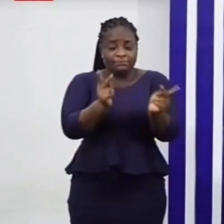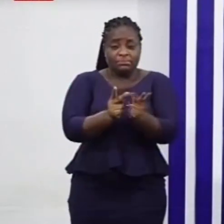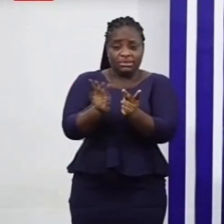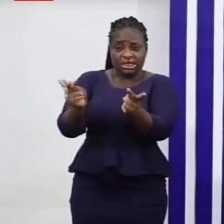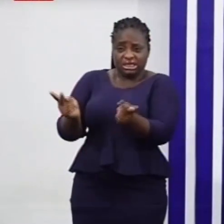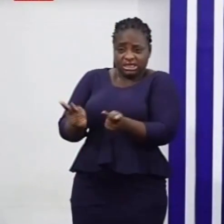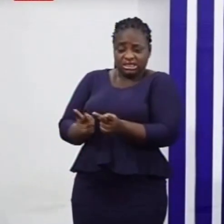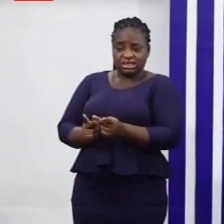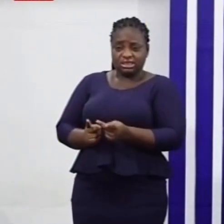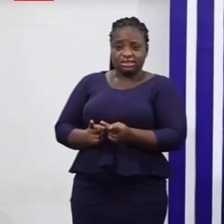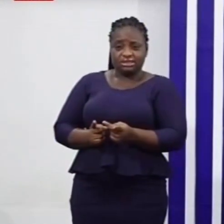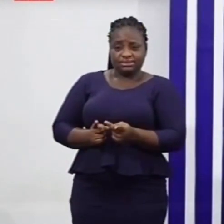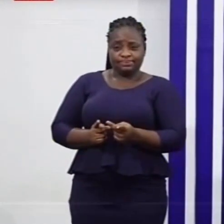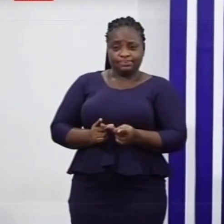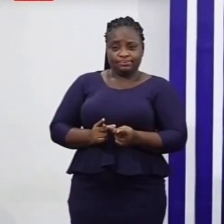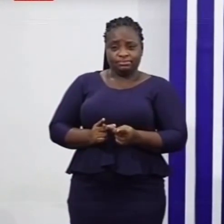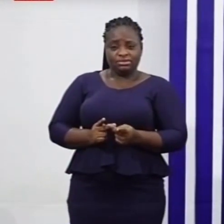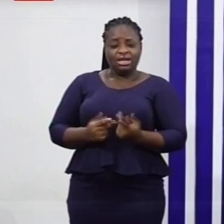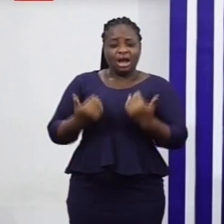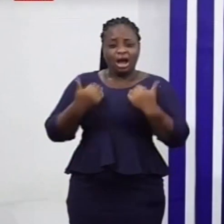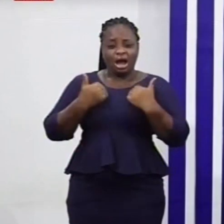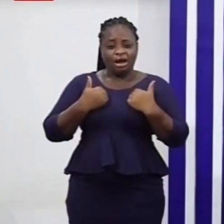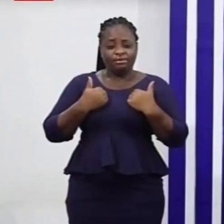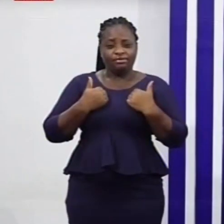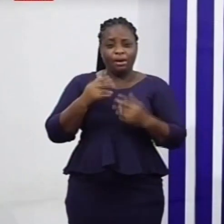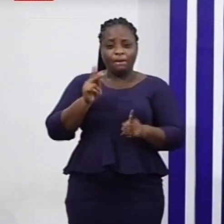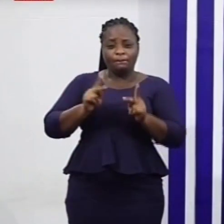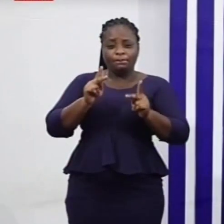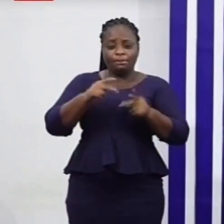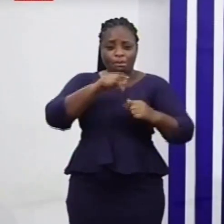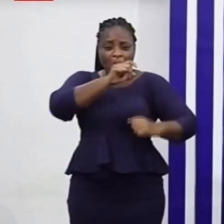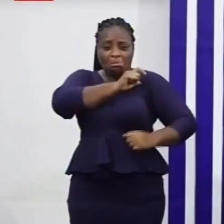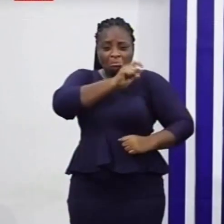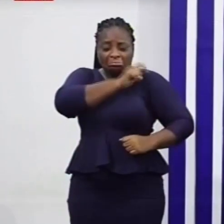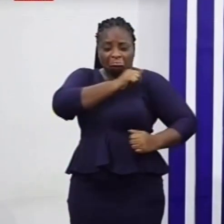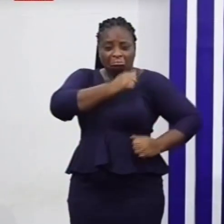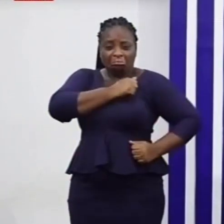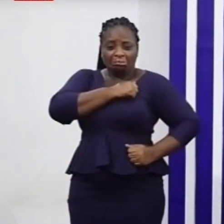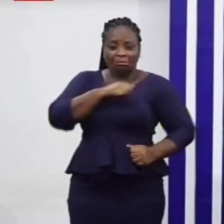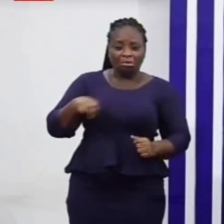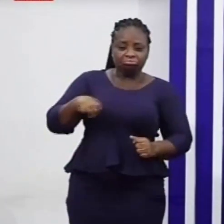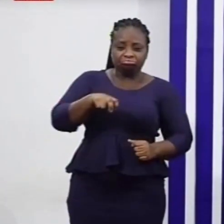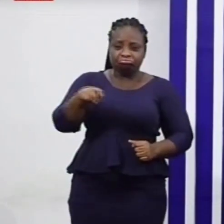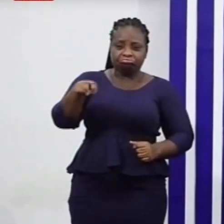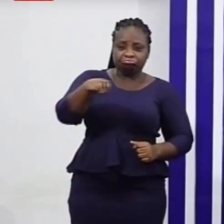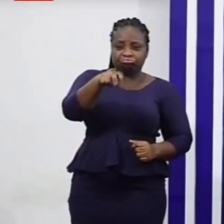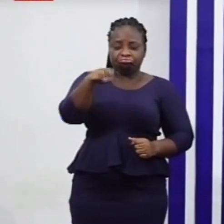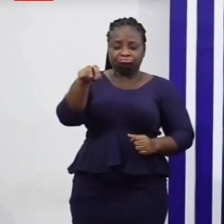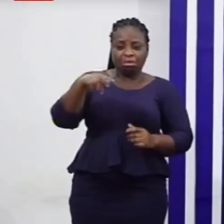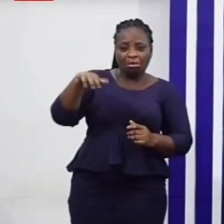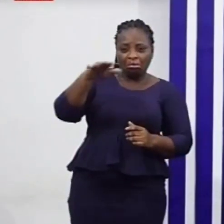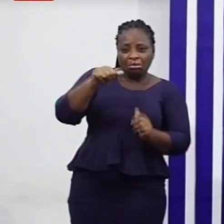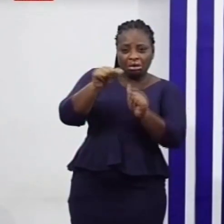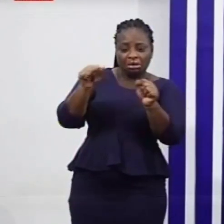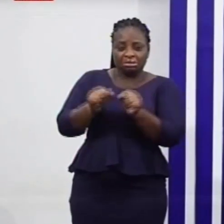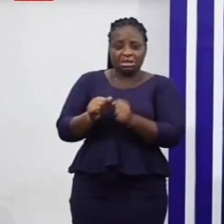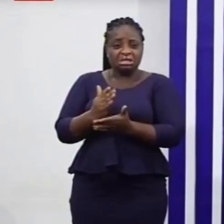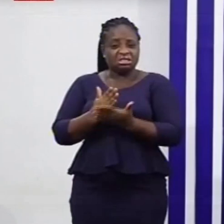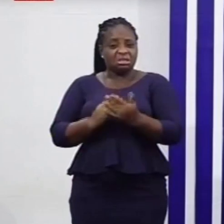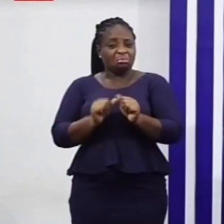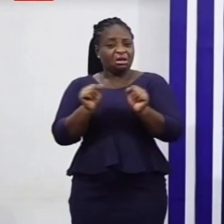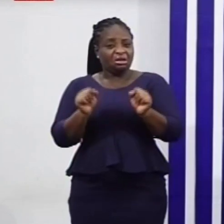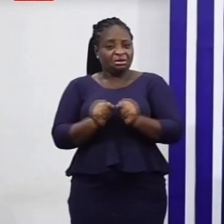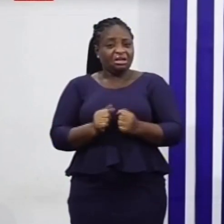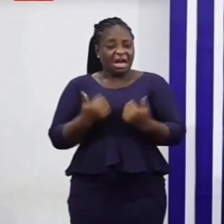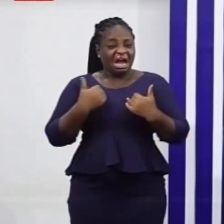places. We have patrols at certain points. There are other areas that we have